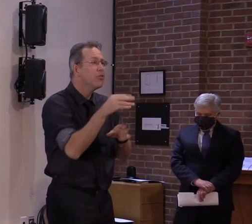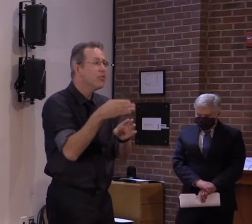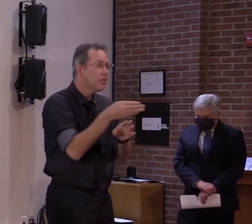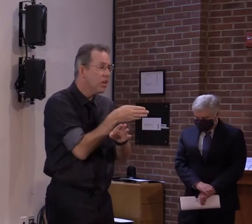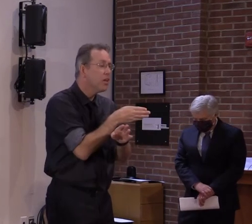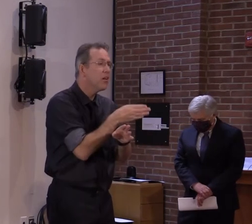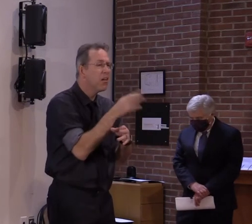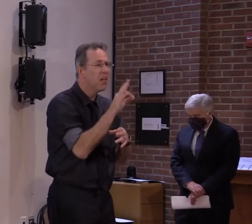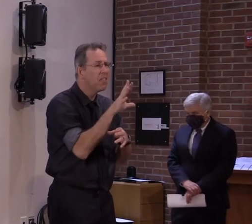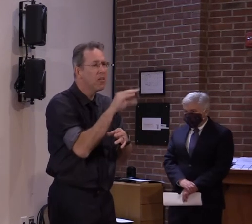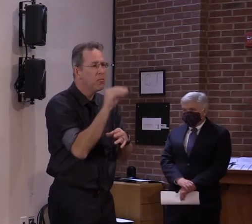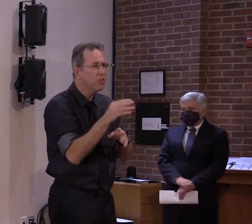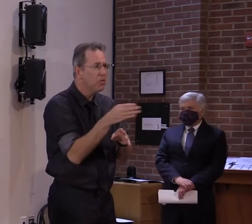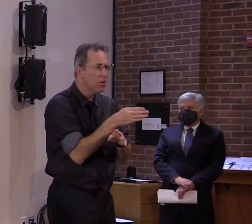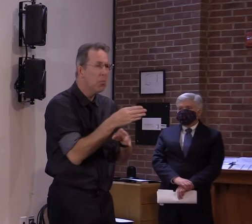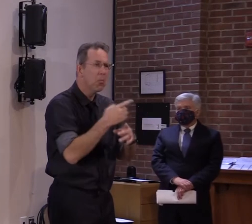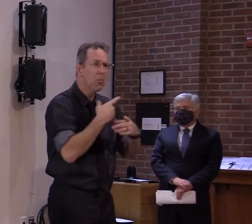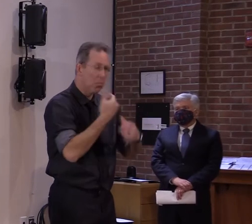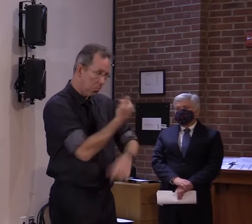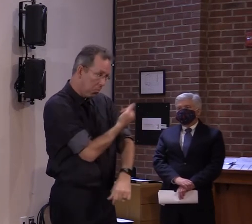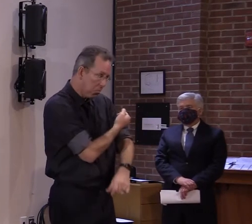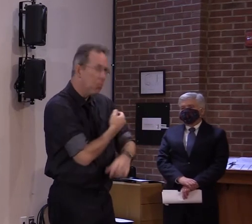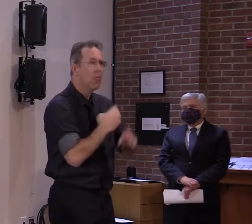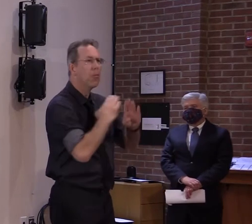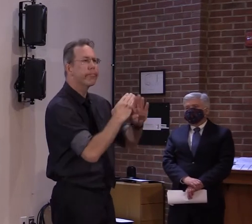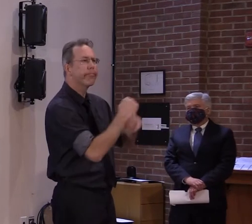of the trial.